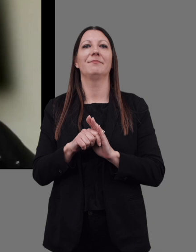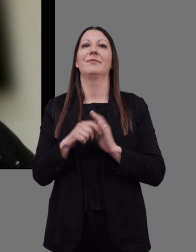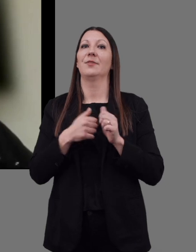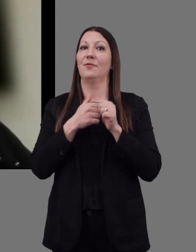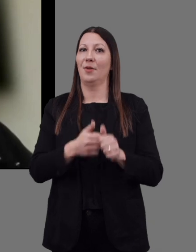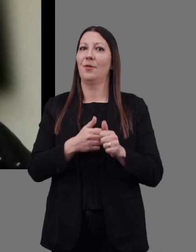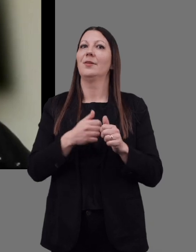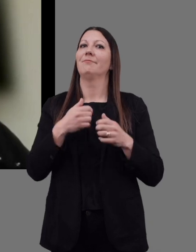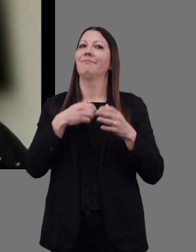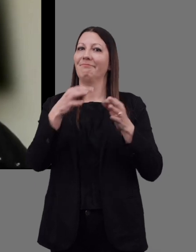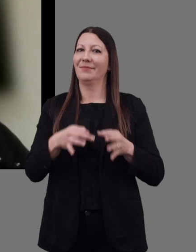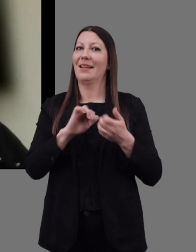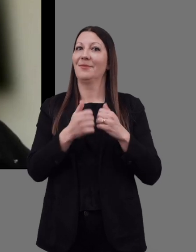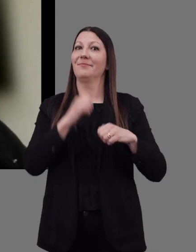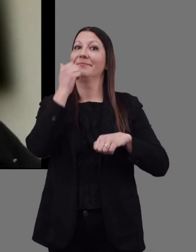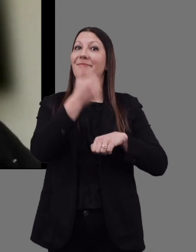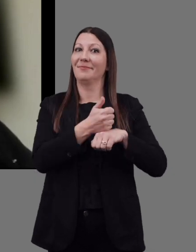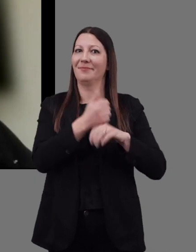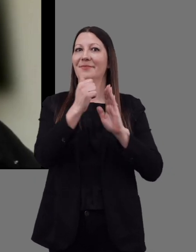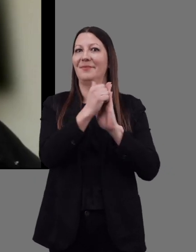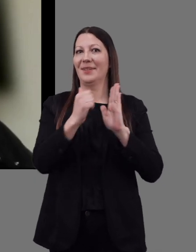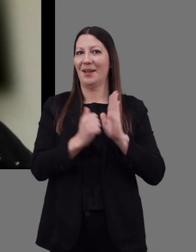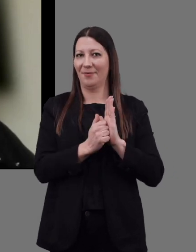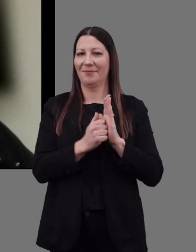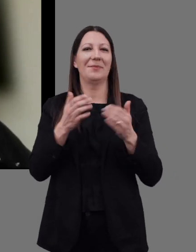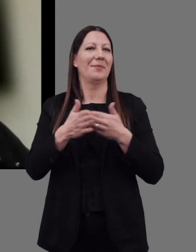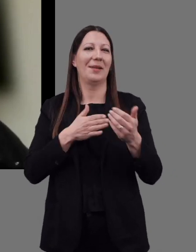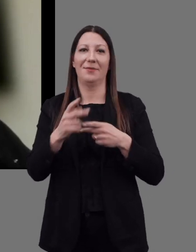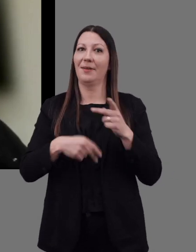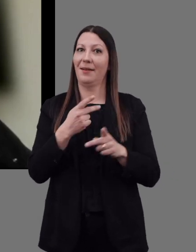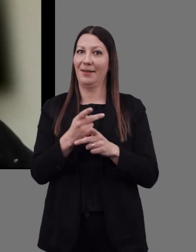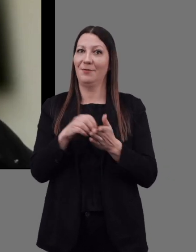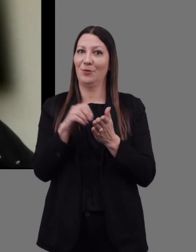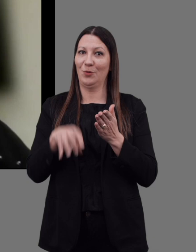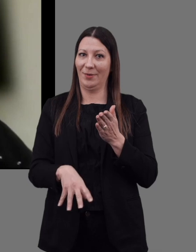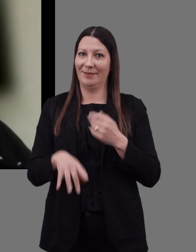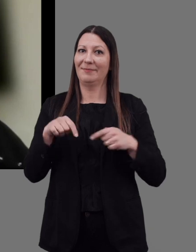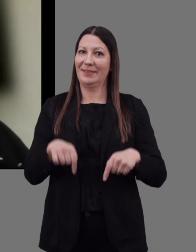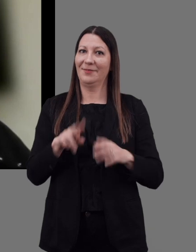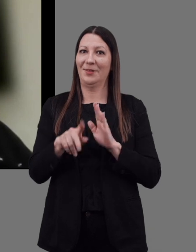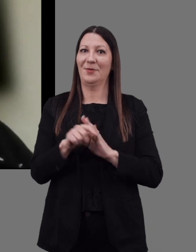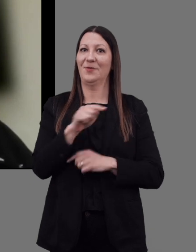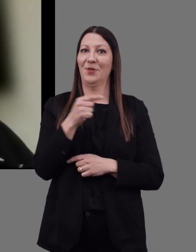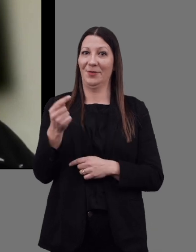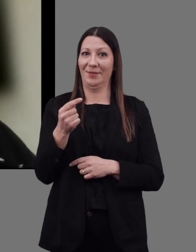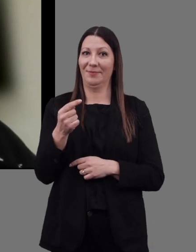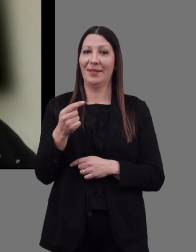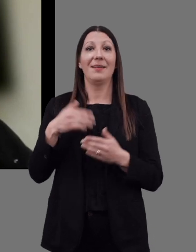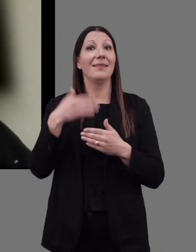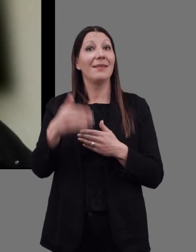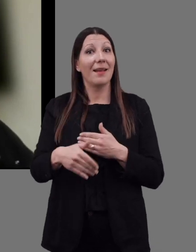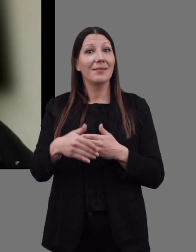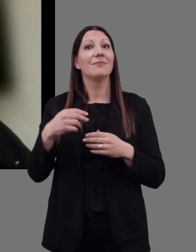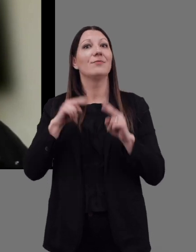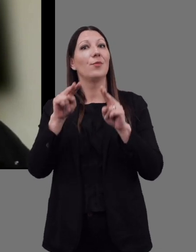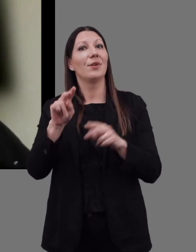your account and submit your application, regardless of your student type. Then you can select from the list of other videos,